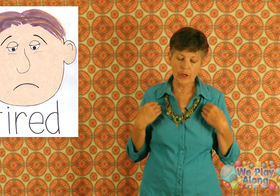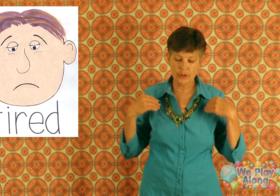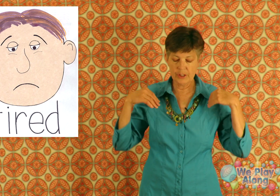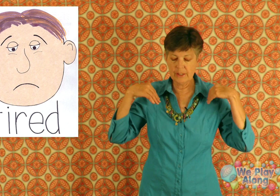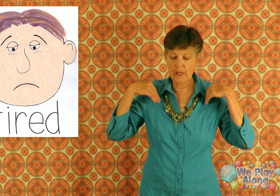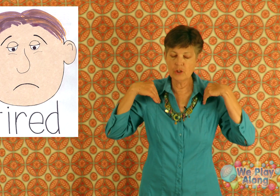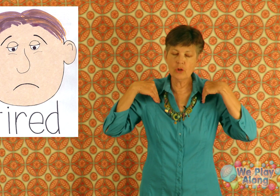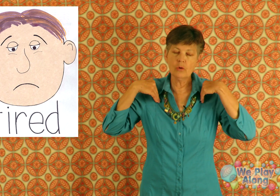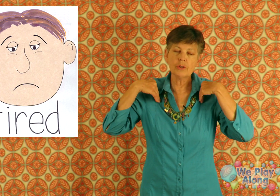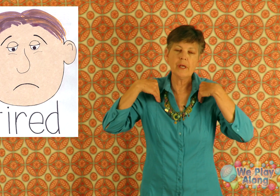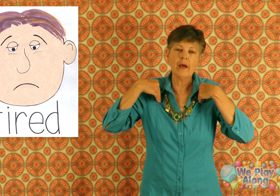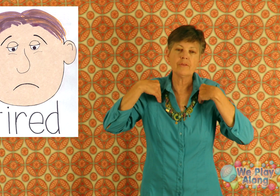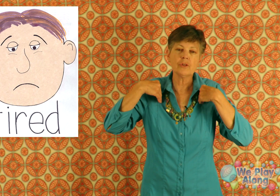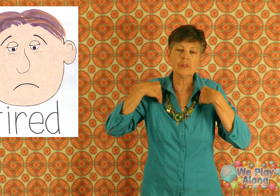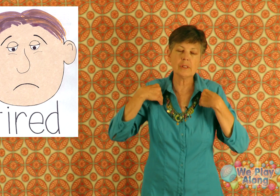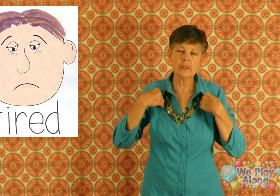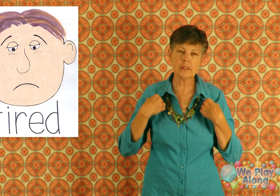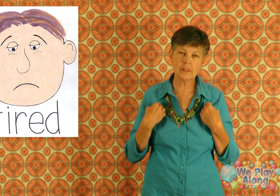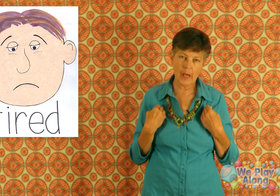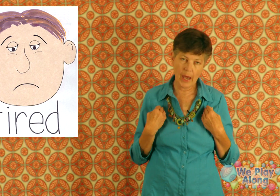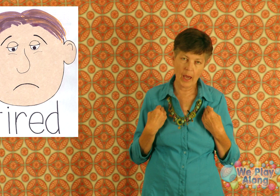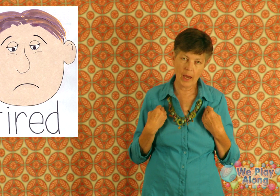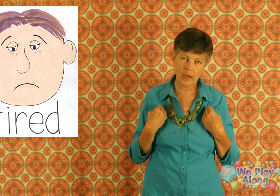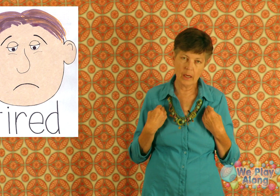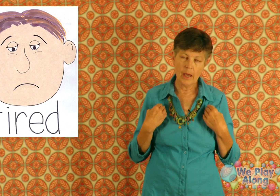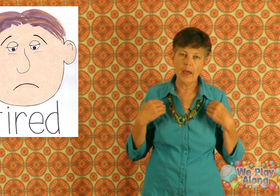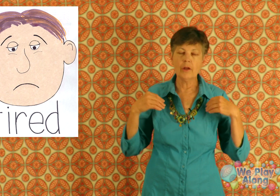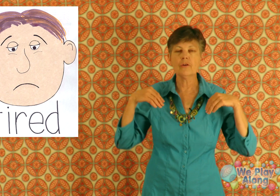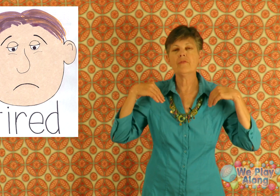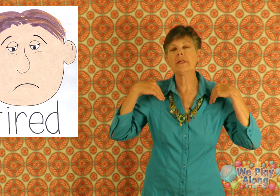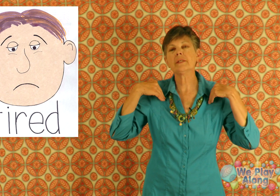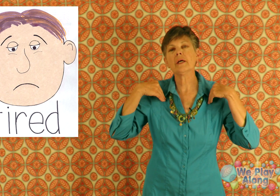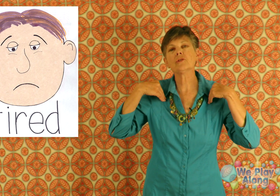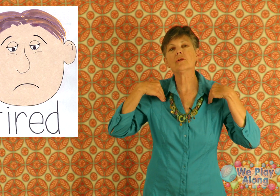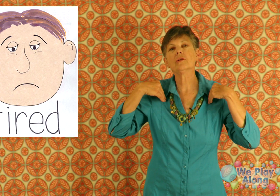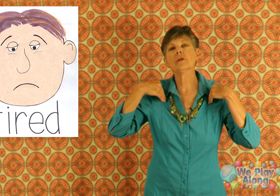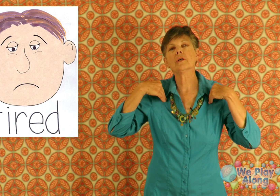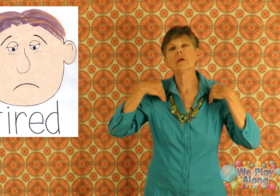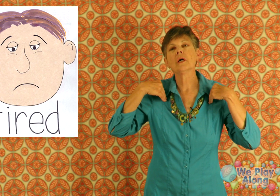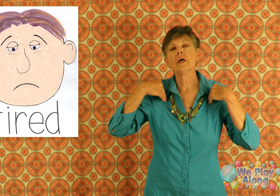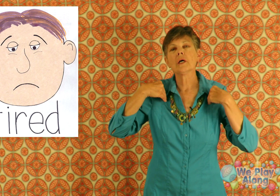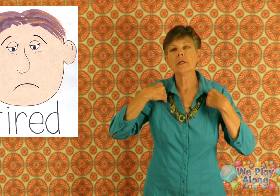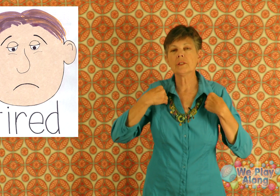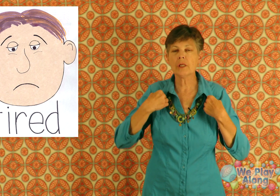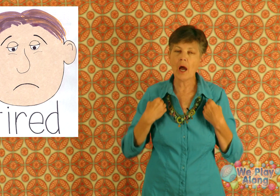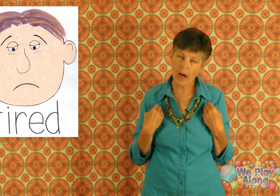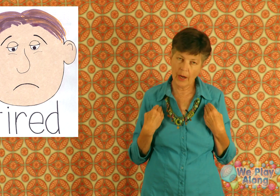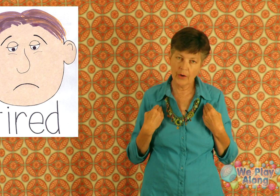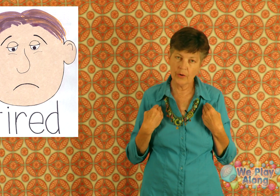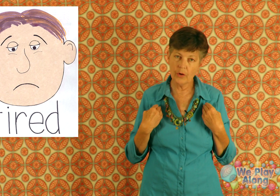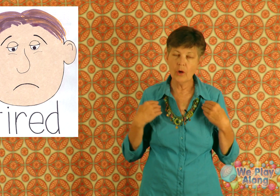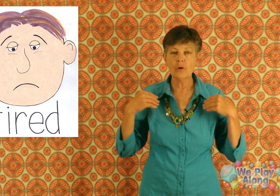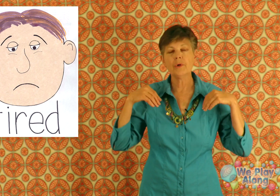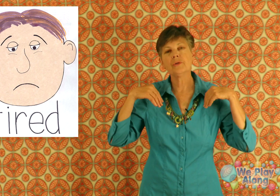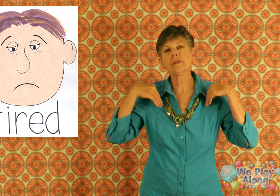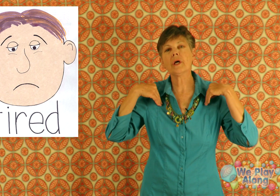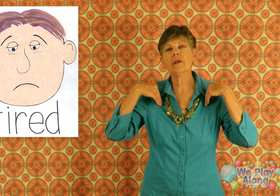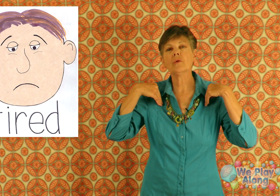Your shoulders have to sag, and your face has to look tired when you sign the